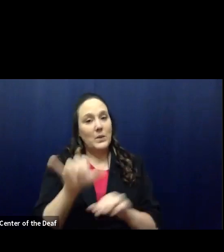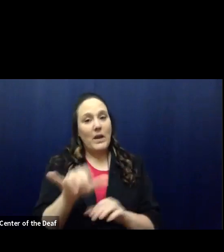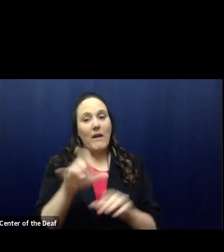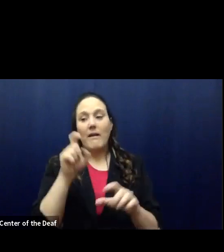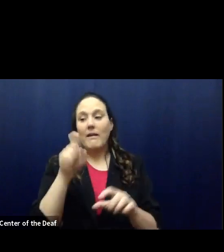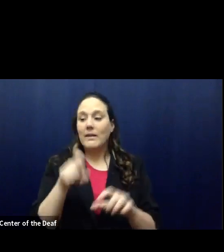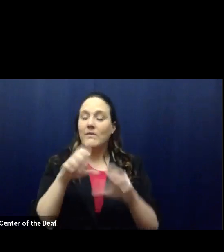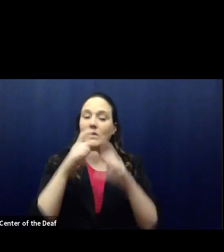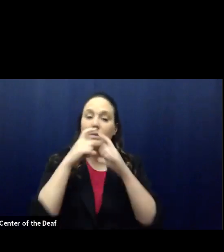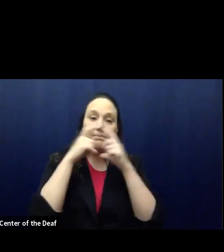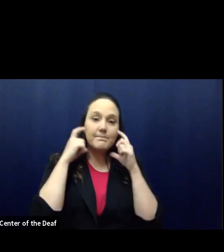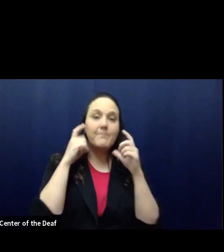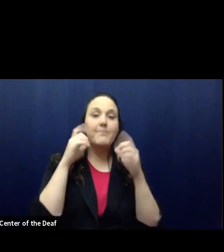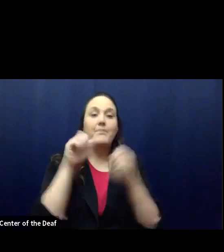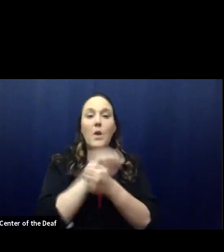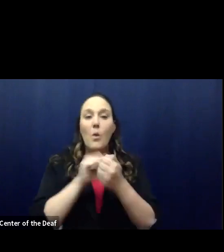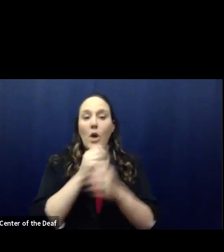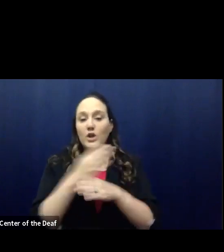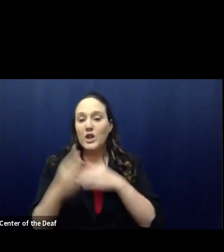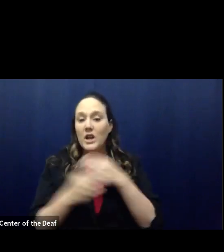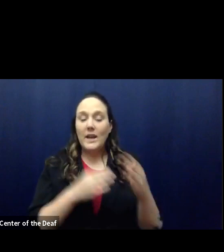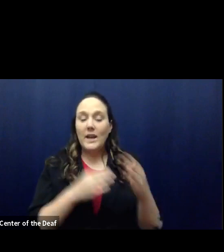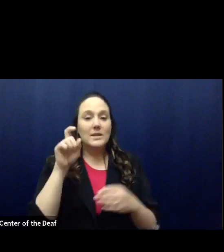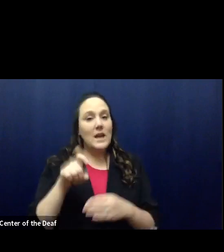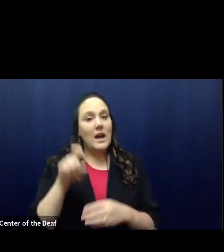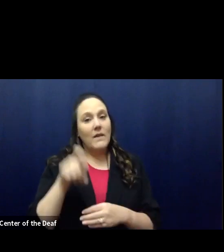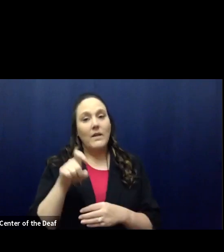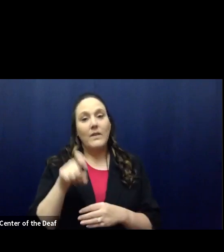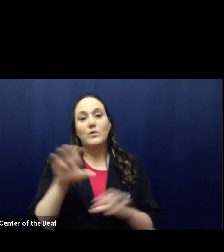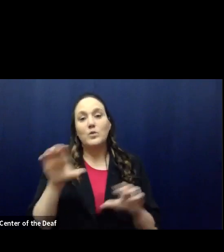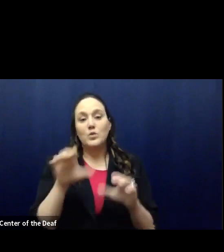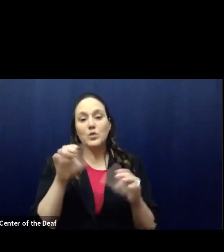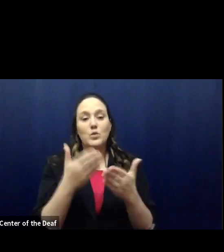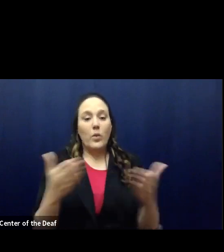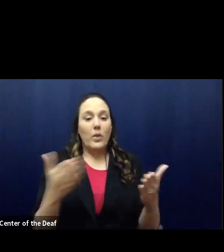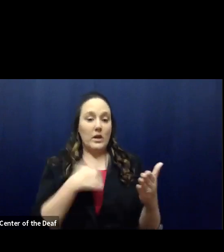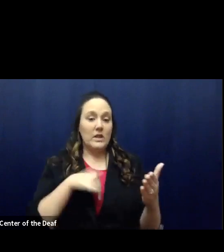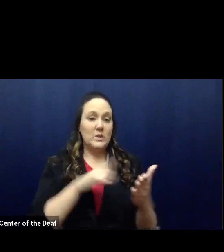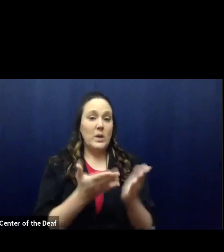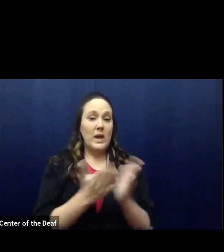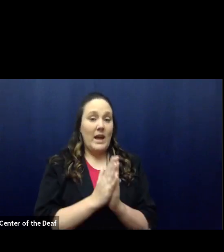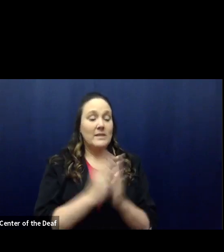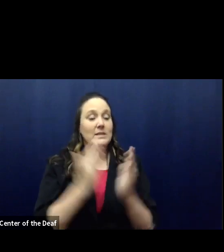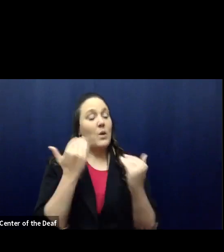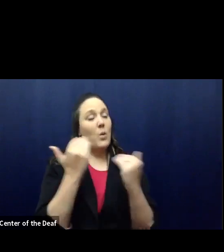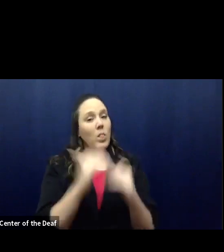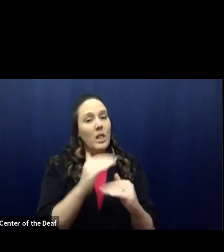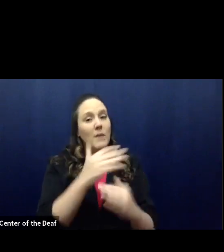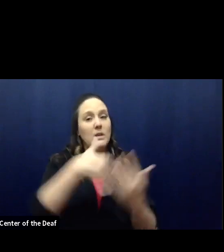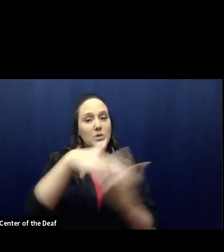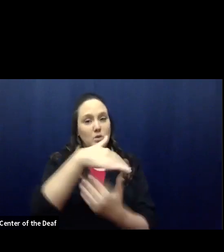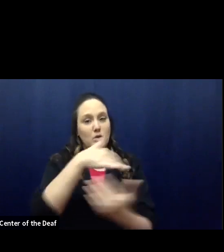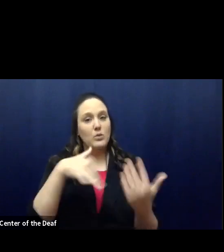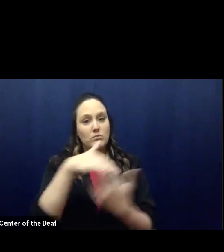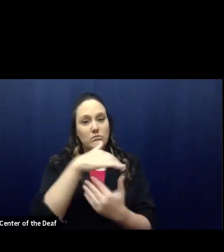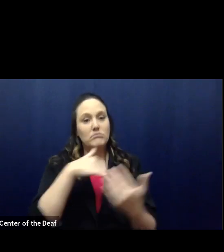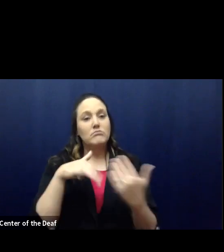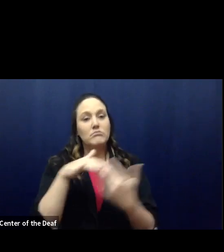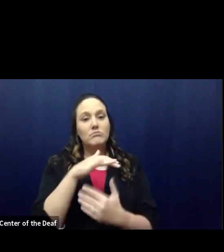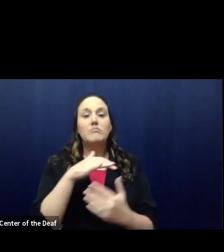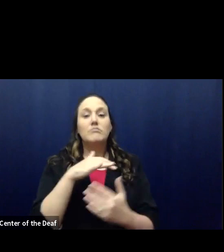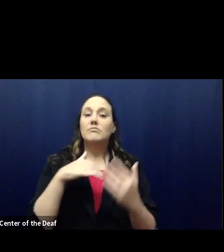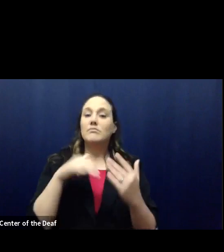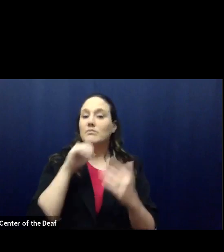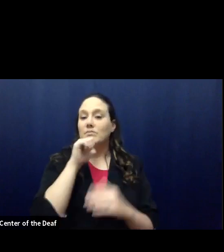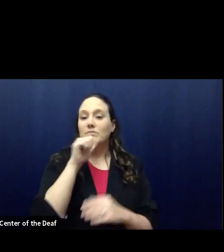masks and washing your hands frequently and doing all of those things that we're asking, and limiting the social interactions that you have when you don't have to